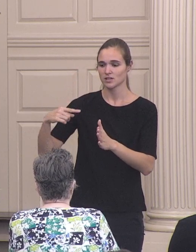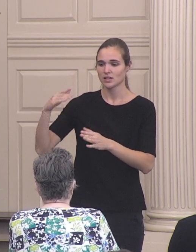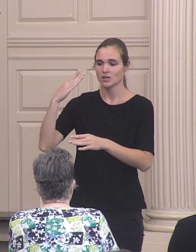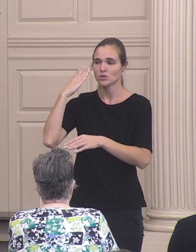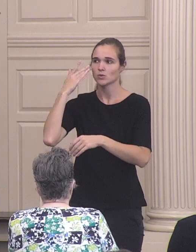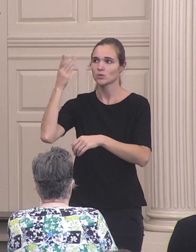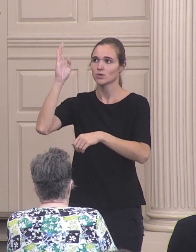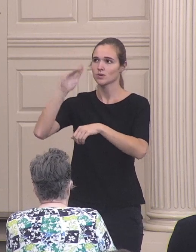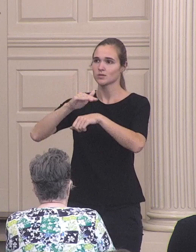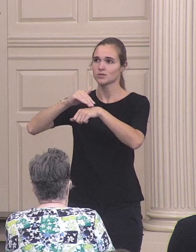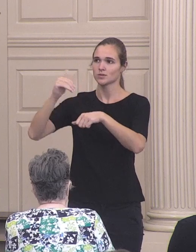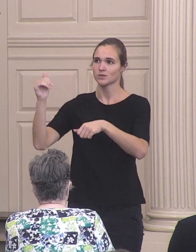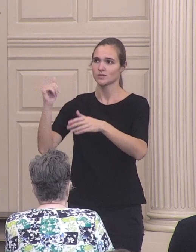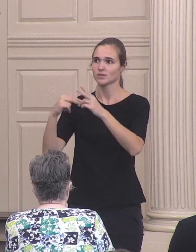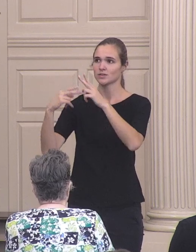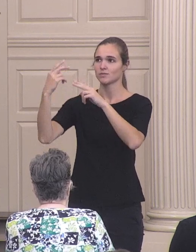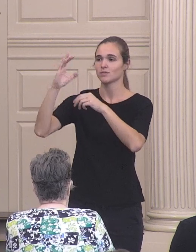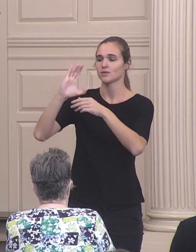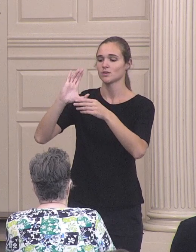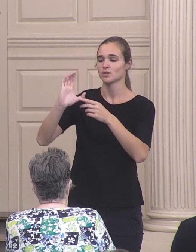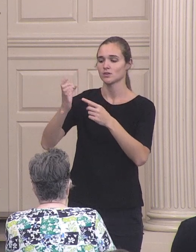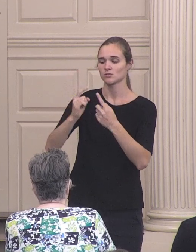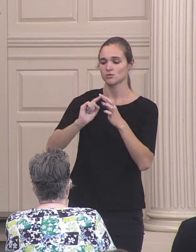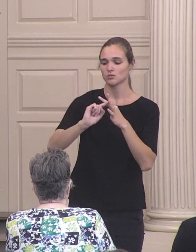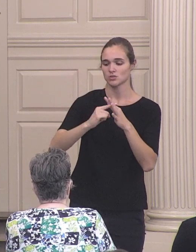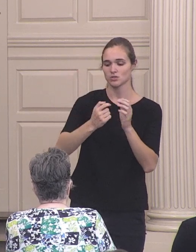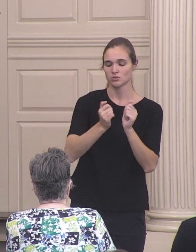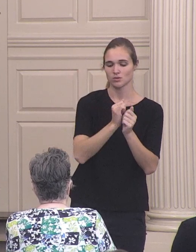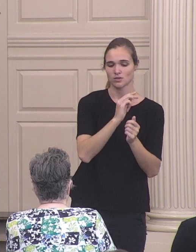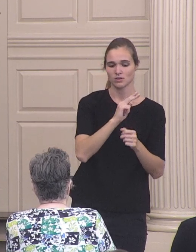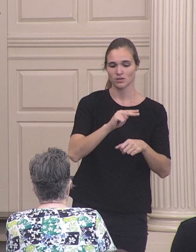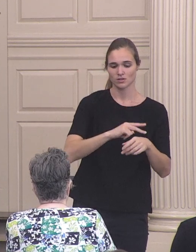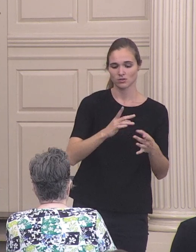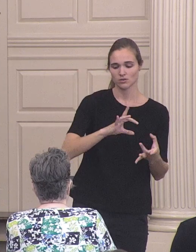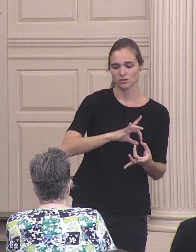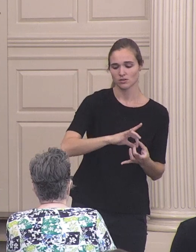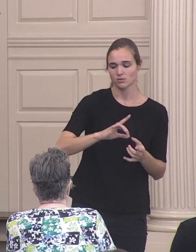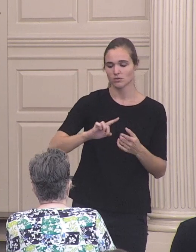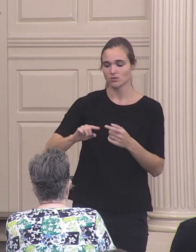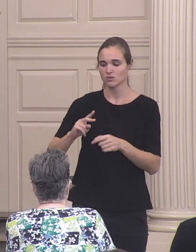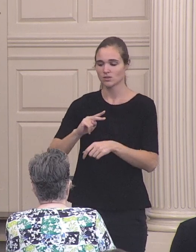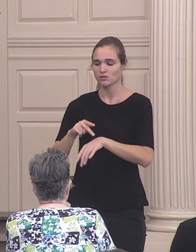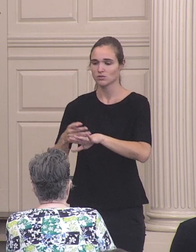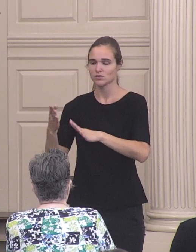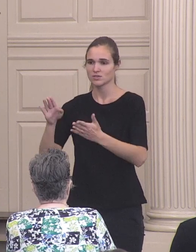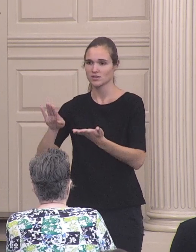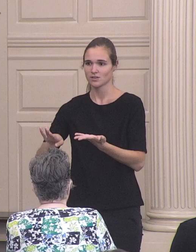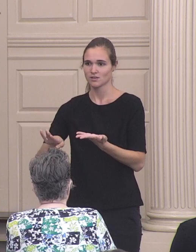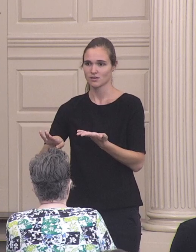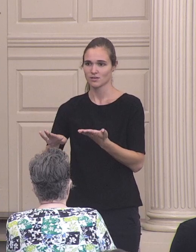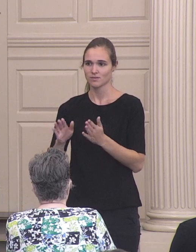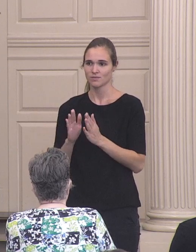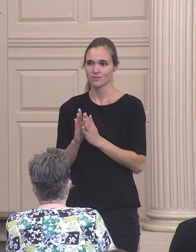of God to build a culture of life, beginning with natural conception to natural death.